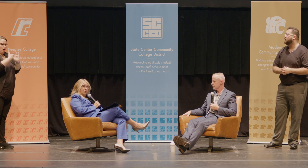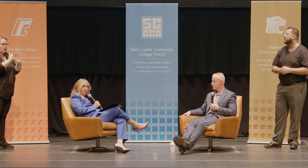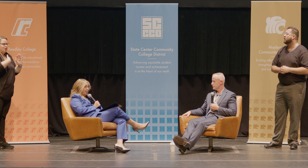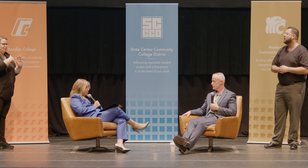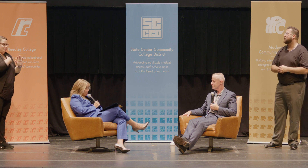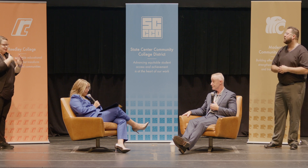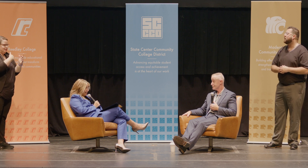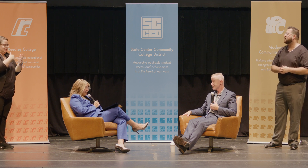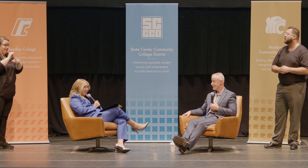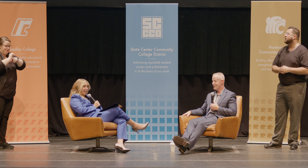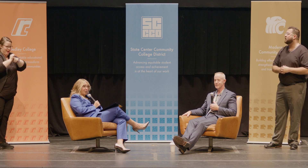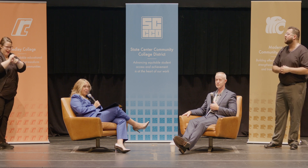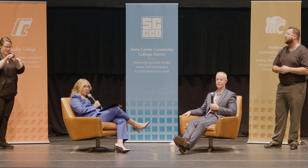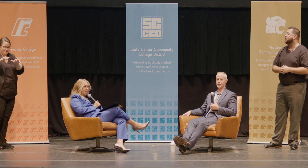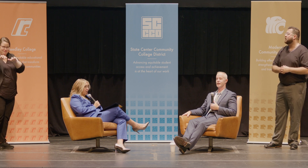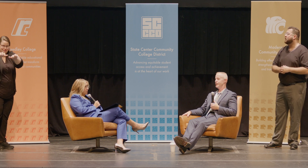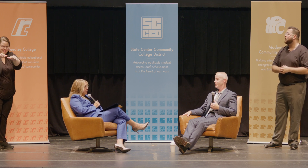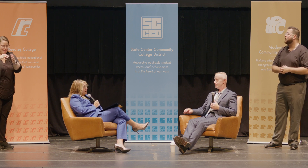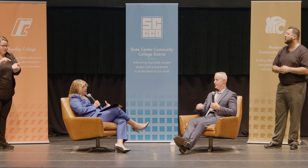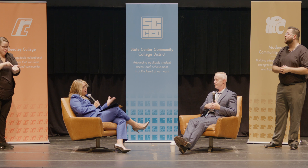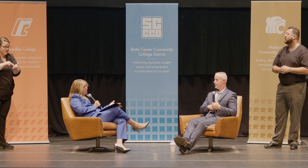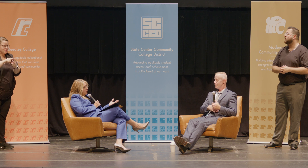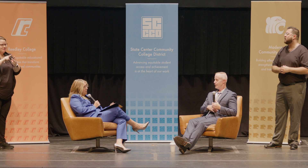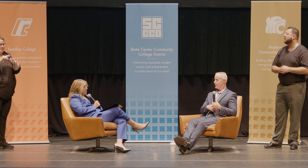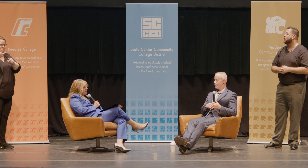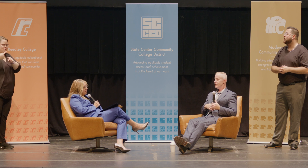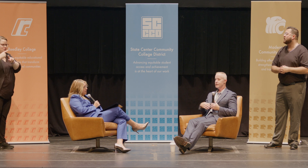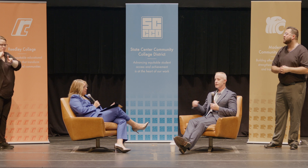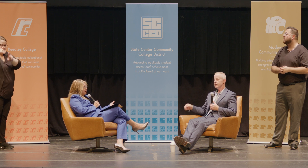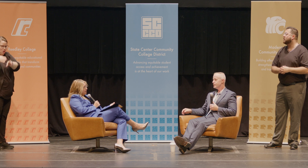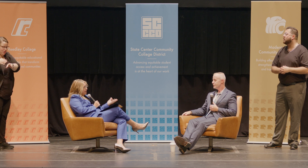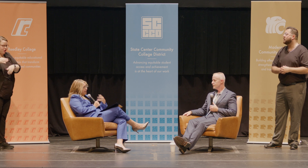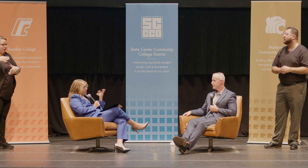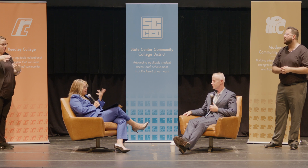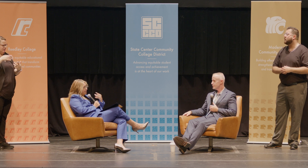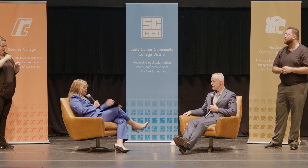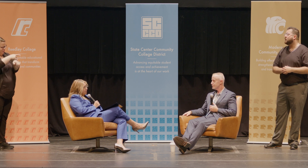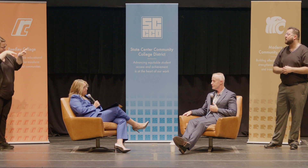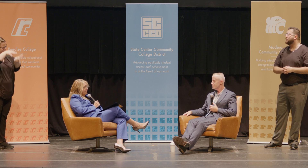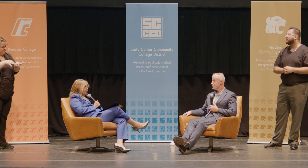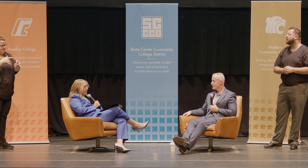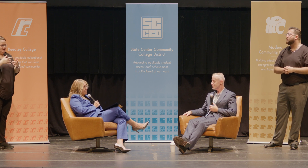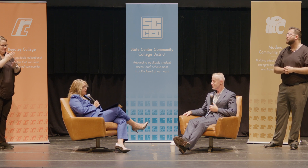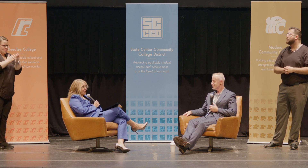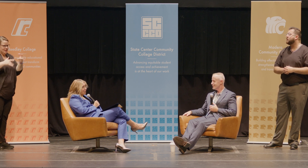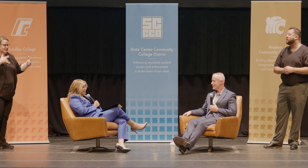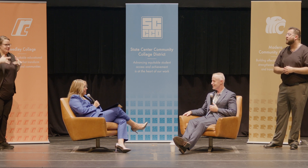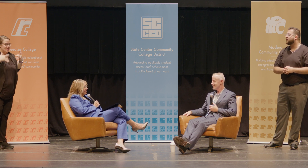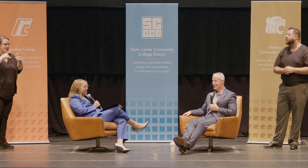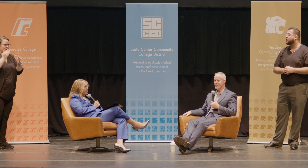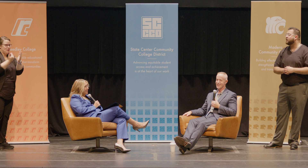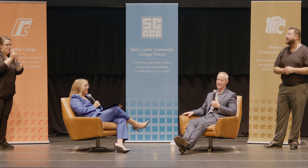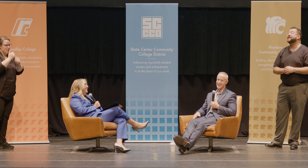vast majority of our nurses and our first responders. And could you maybe talk about some of the exciting initiatives that you're looking forward to